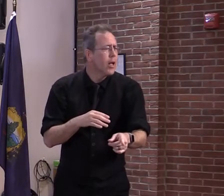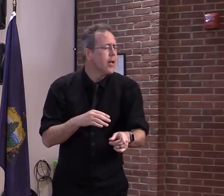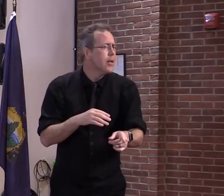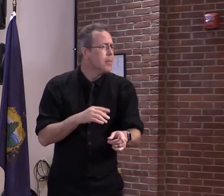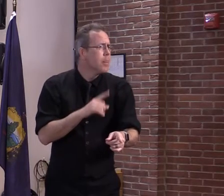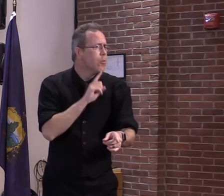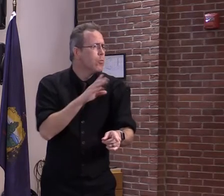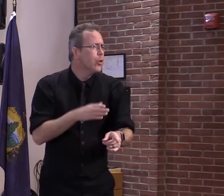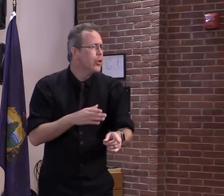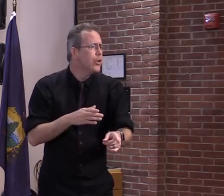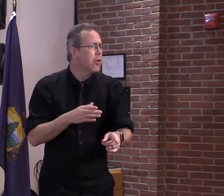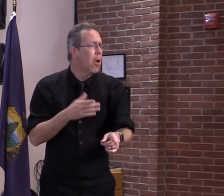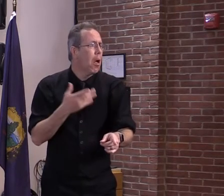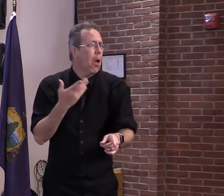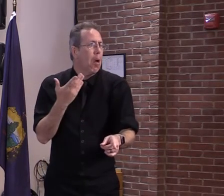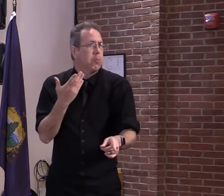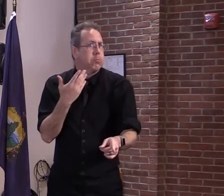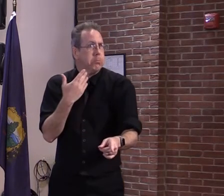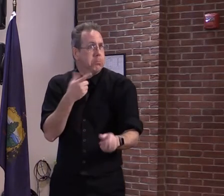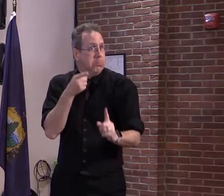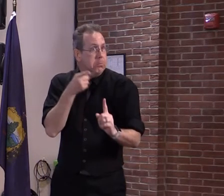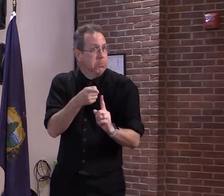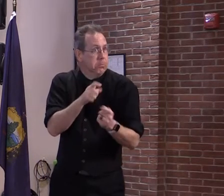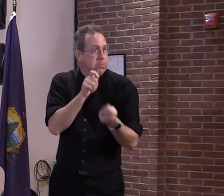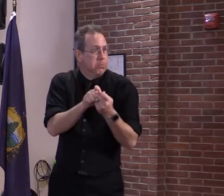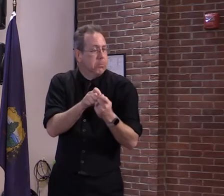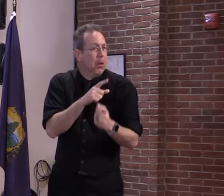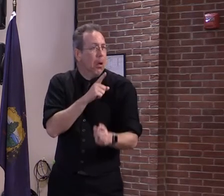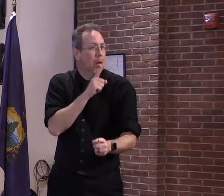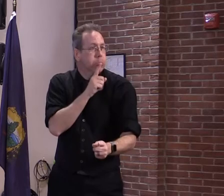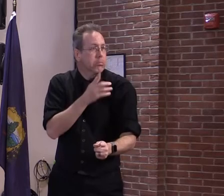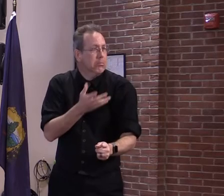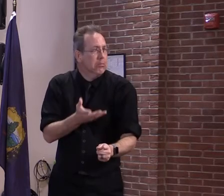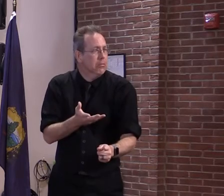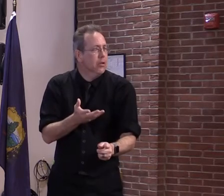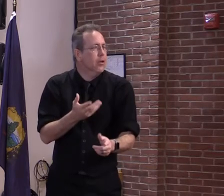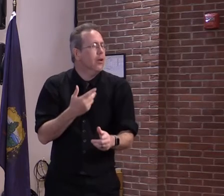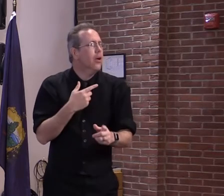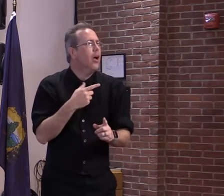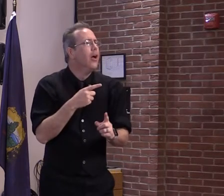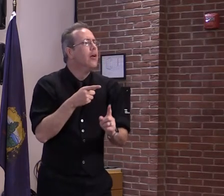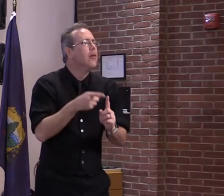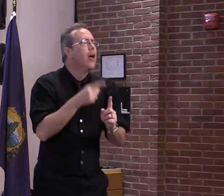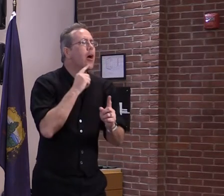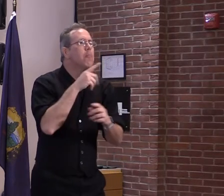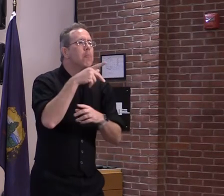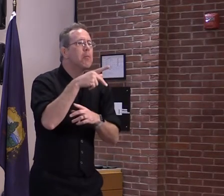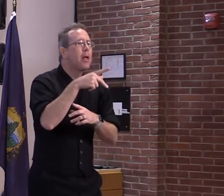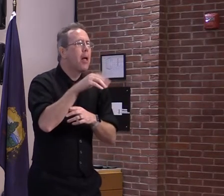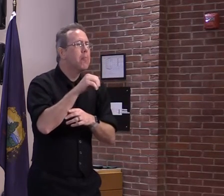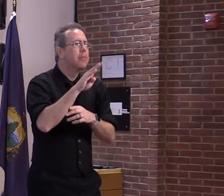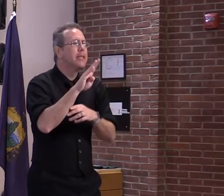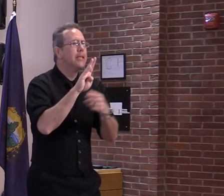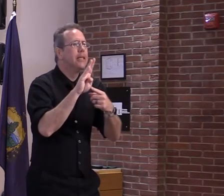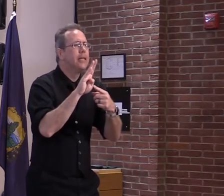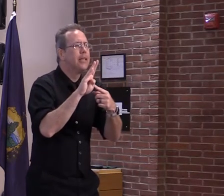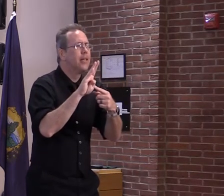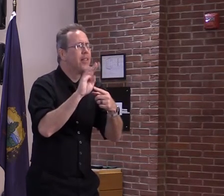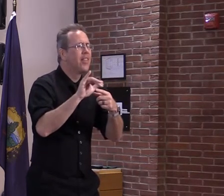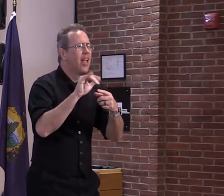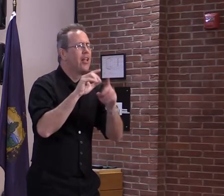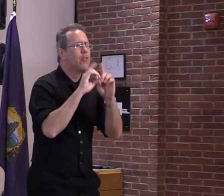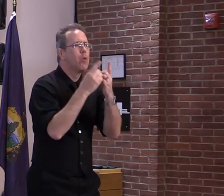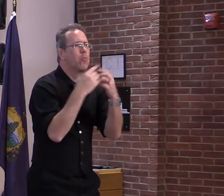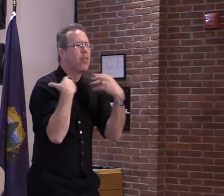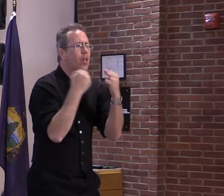I'm not 100% sure. This is the PPMB, and I'm going through the Department of Health's